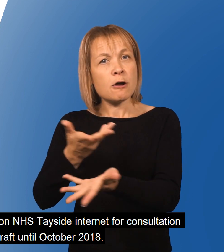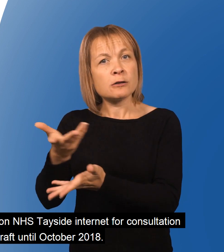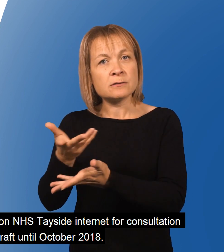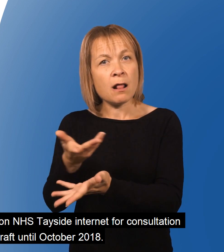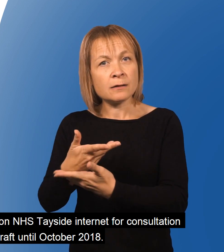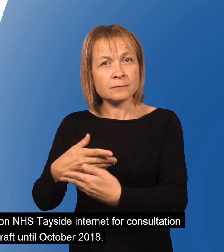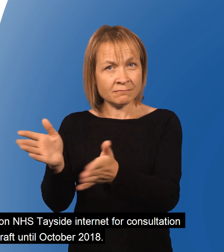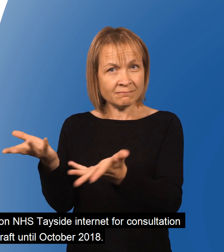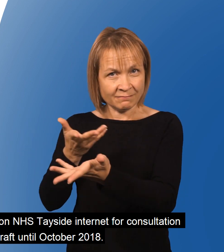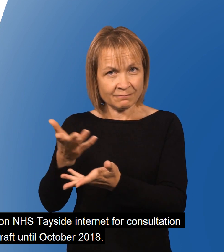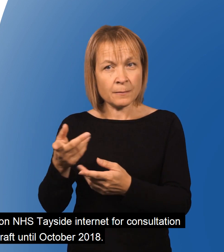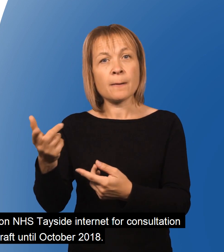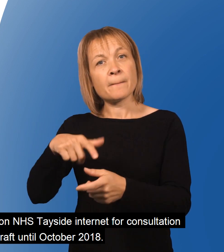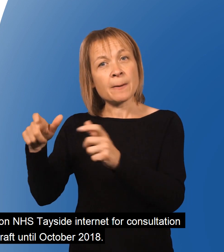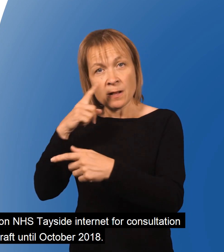until October 2018.